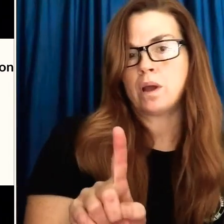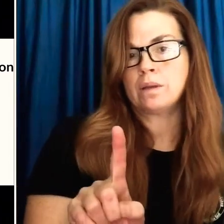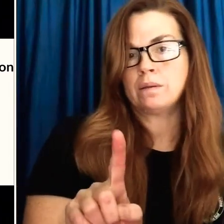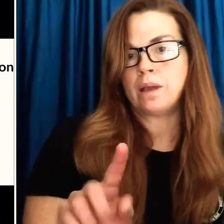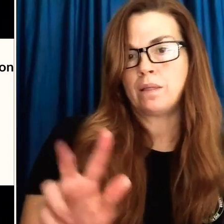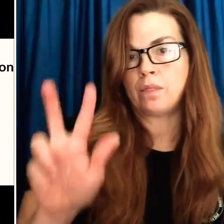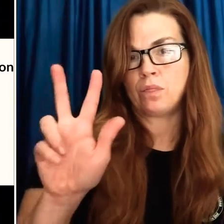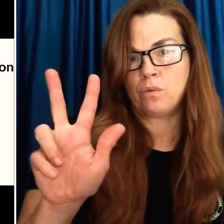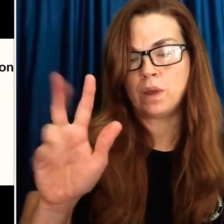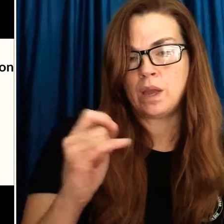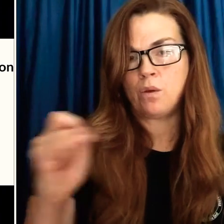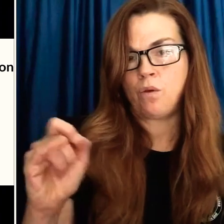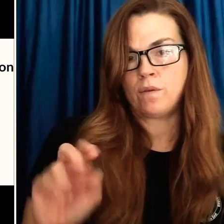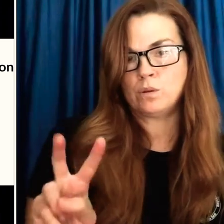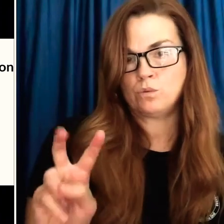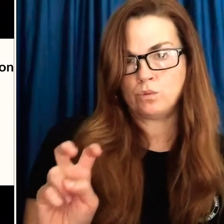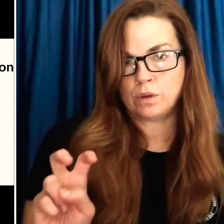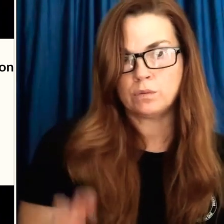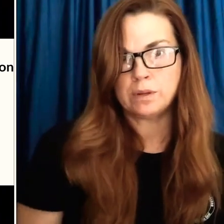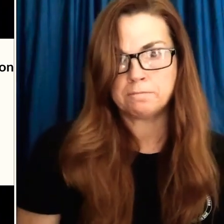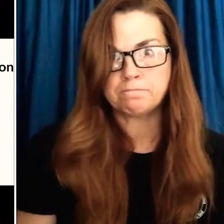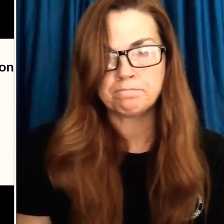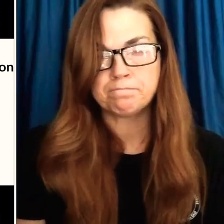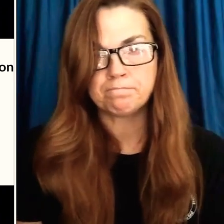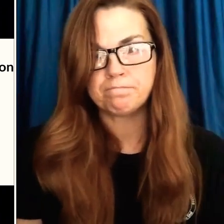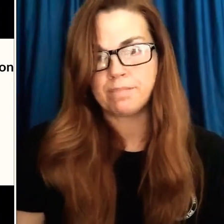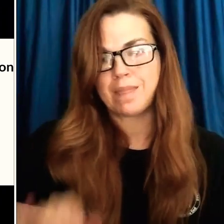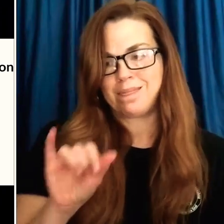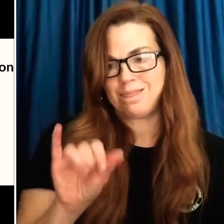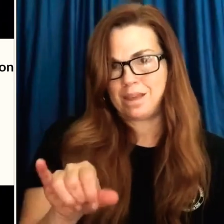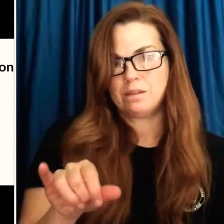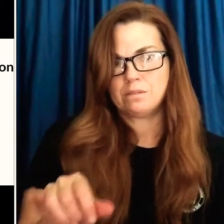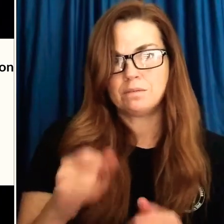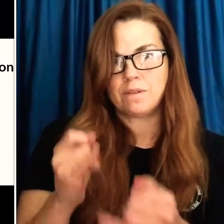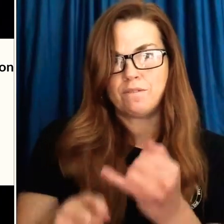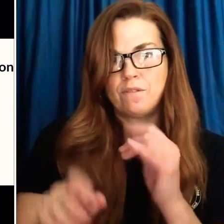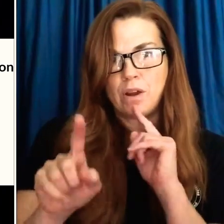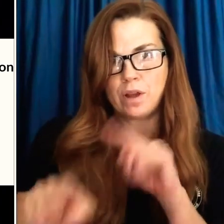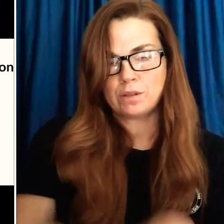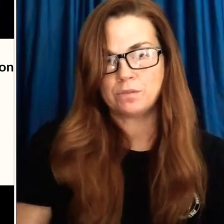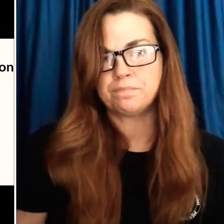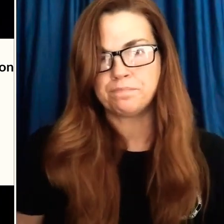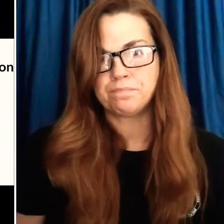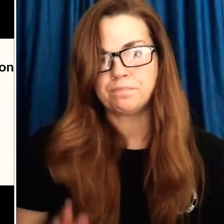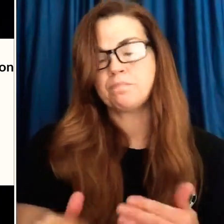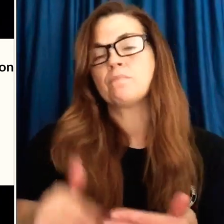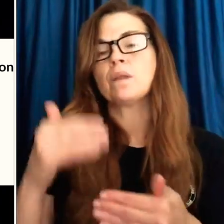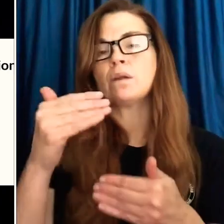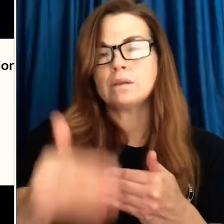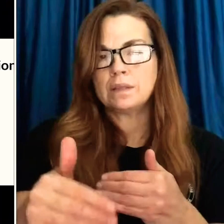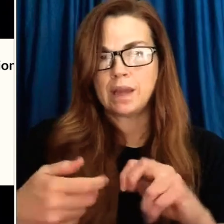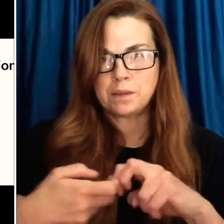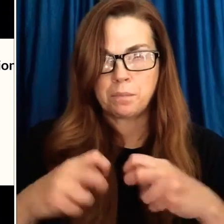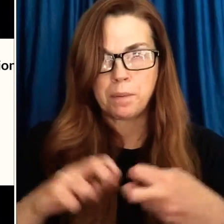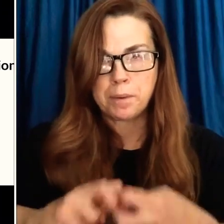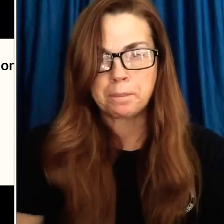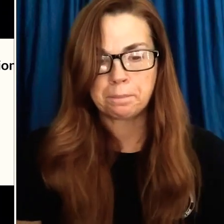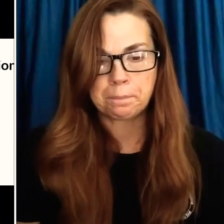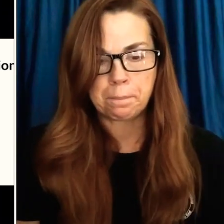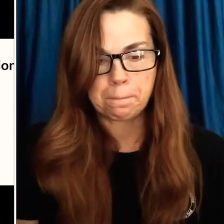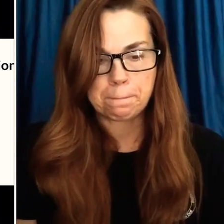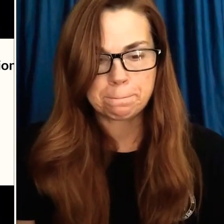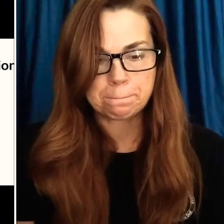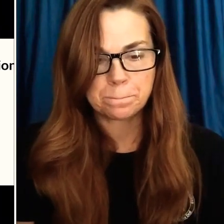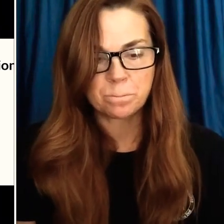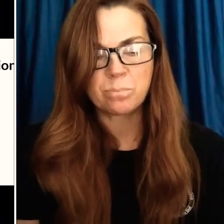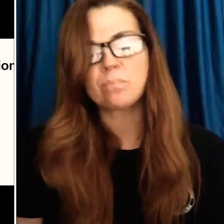and 3 200ths, or 3 over 200. And that would be my final answer. Okay, let's look at the next one.